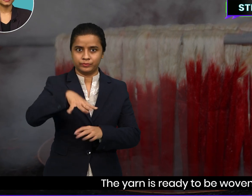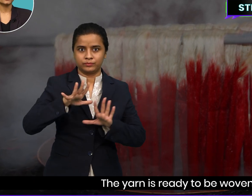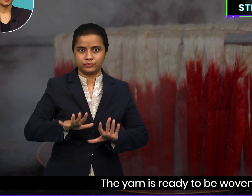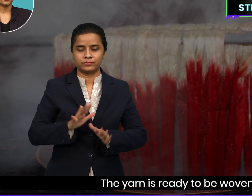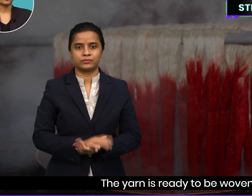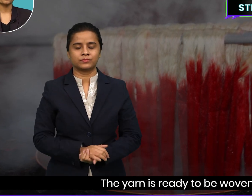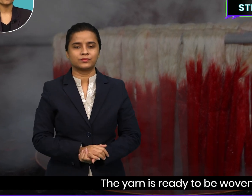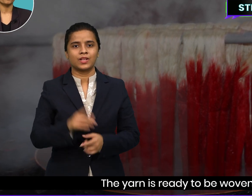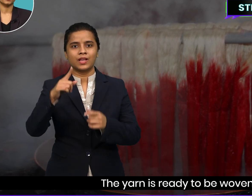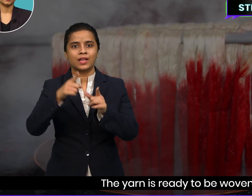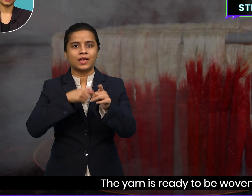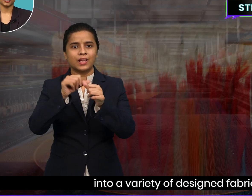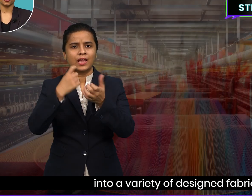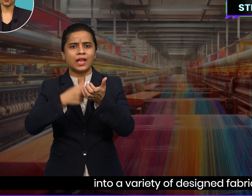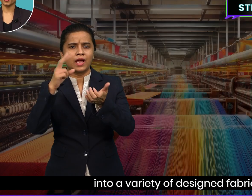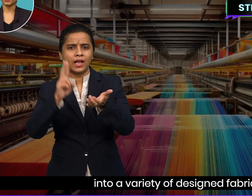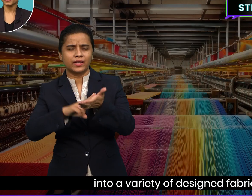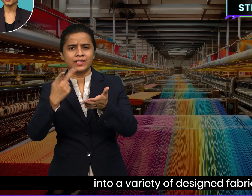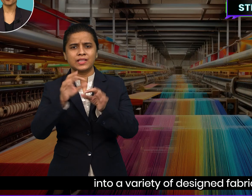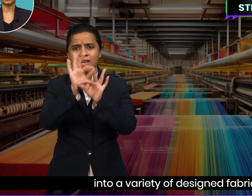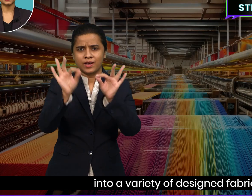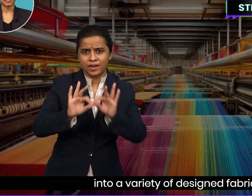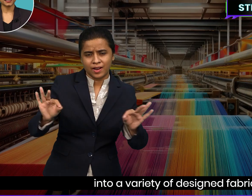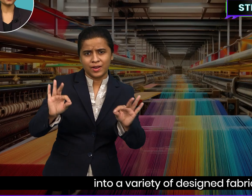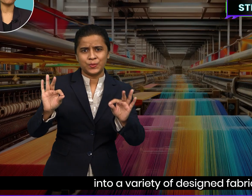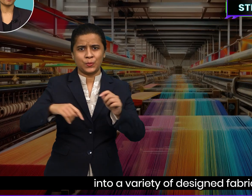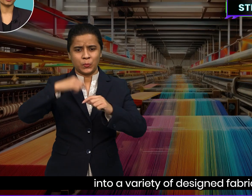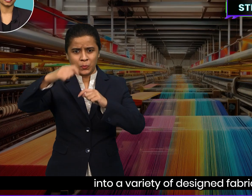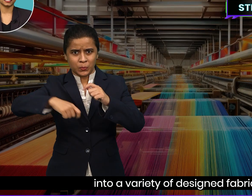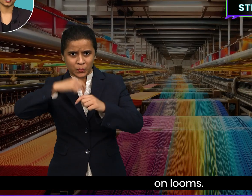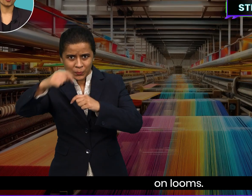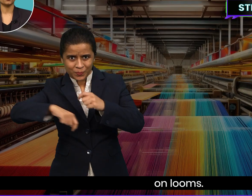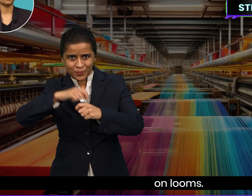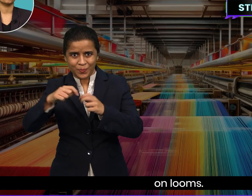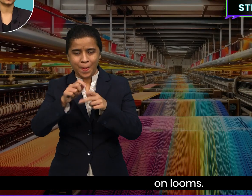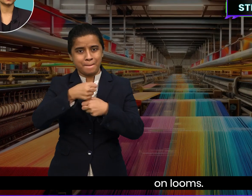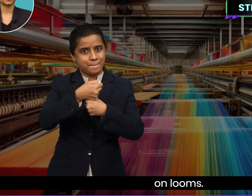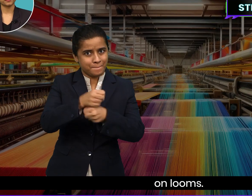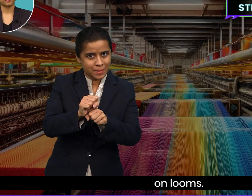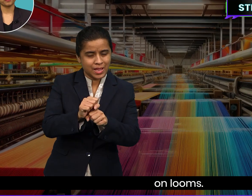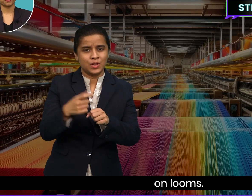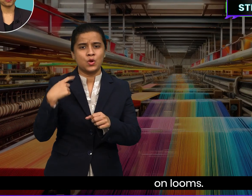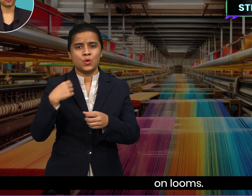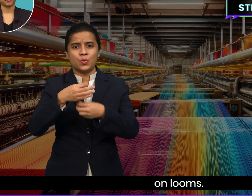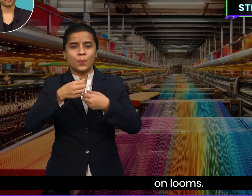The yarn is ready to be woven into a variety of designed fabrics on looms.